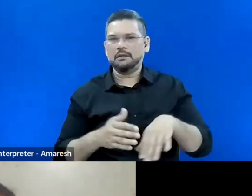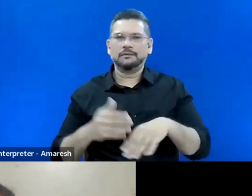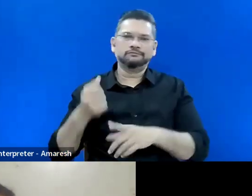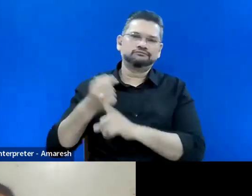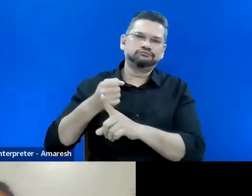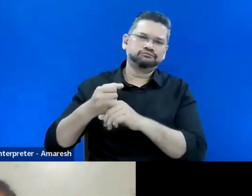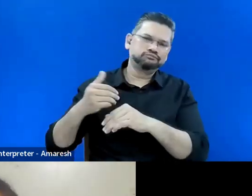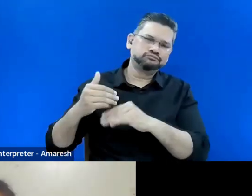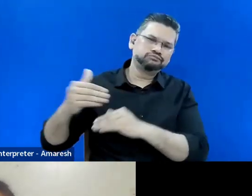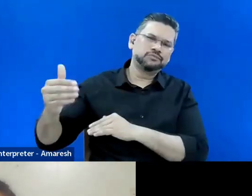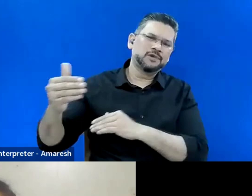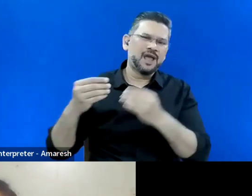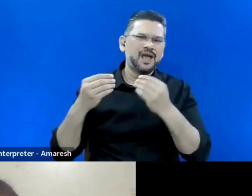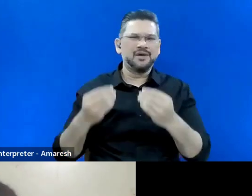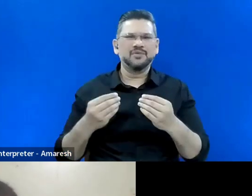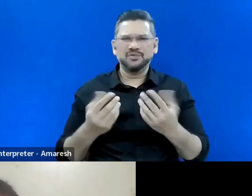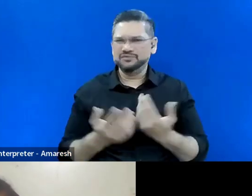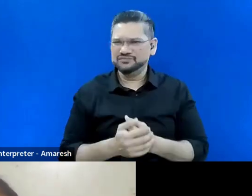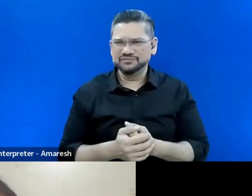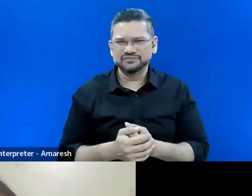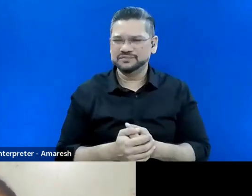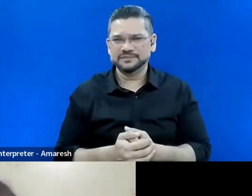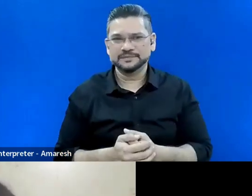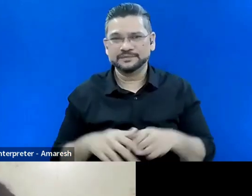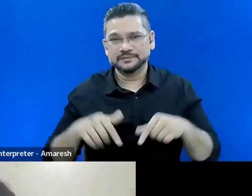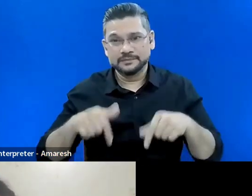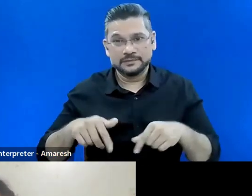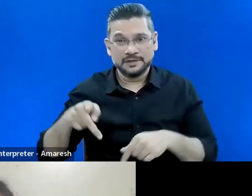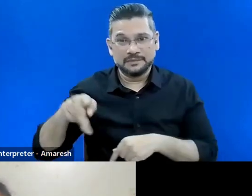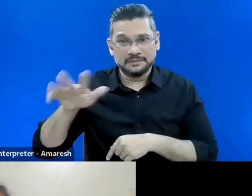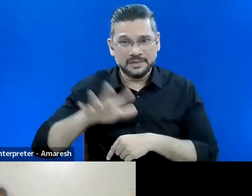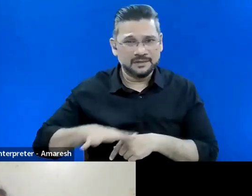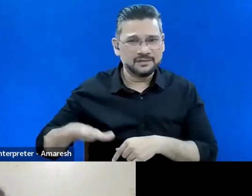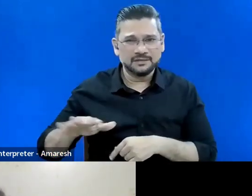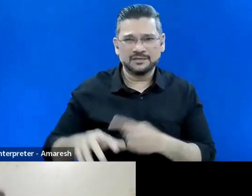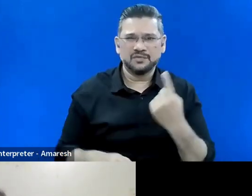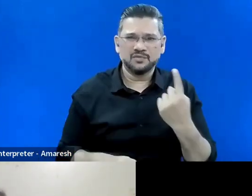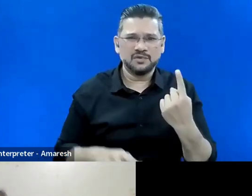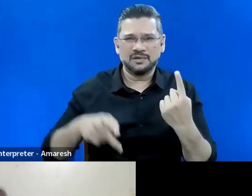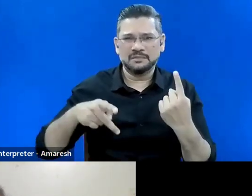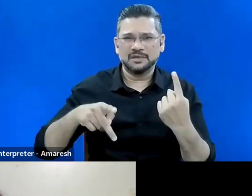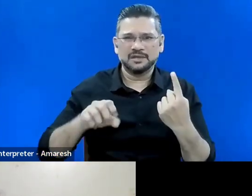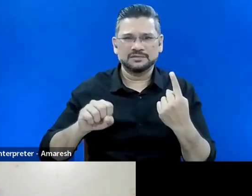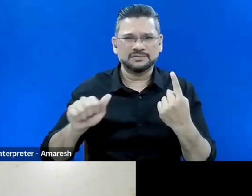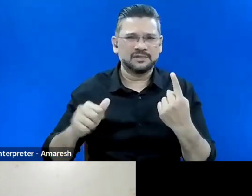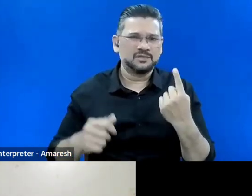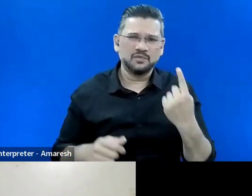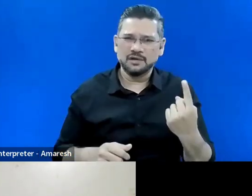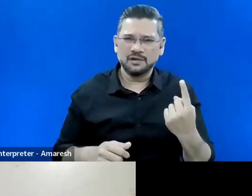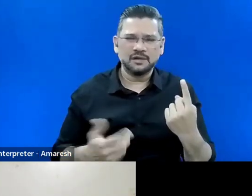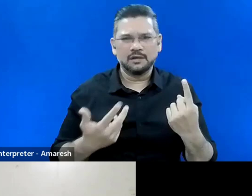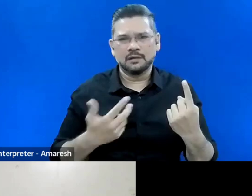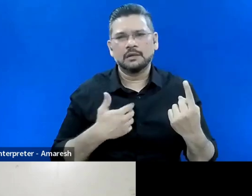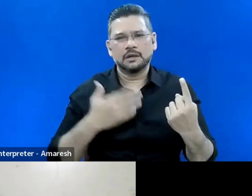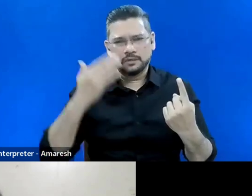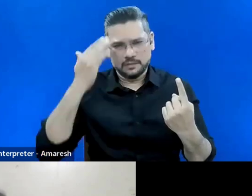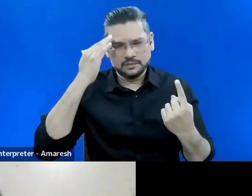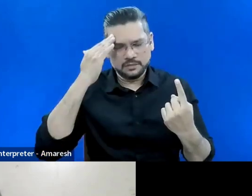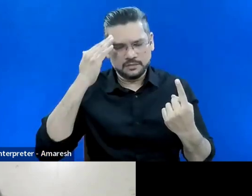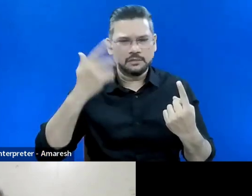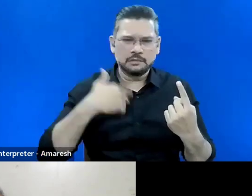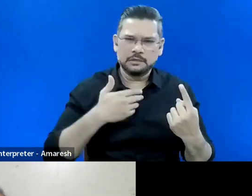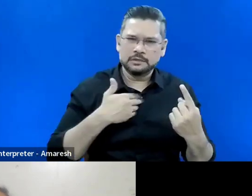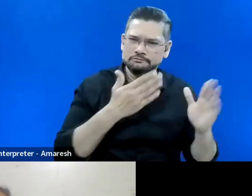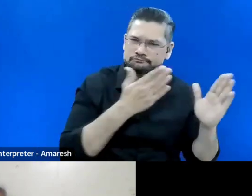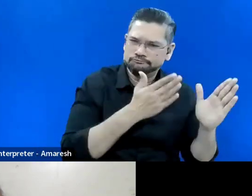please, because in the Pacific, this is the only option we have. I know we are trying to move to medical human rights